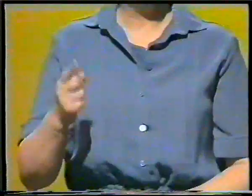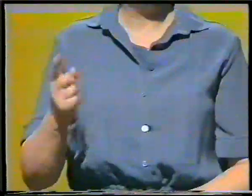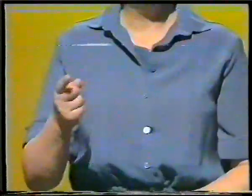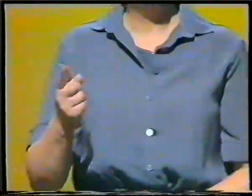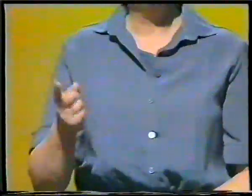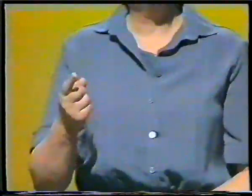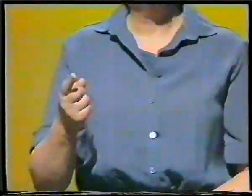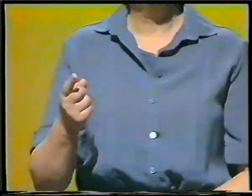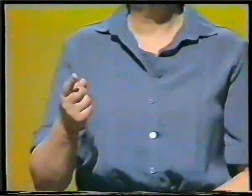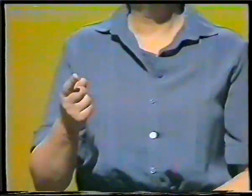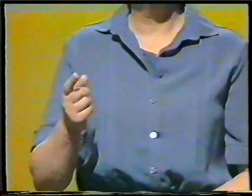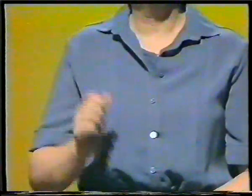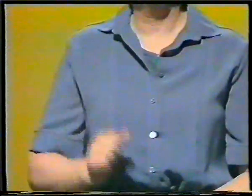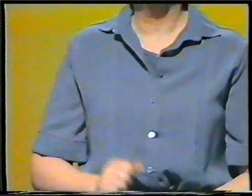Who?